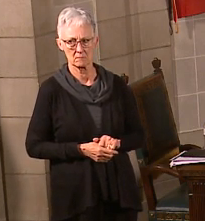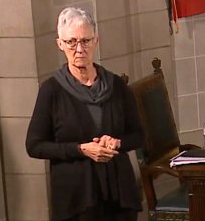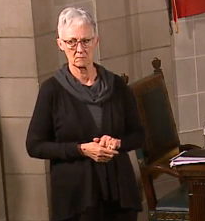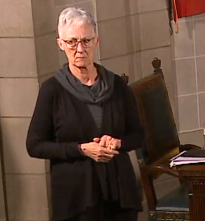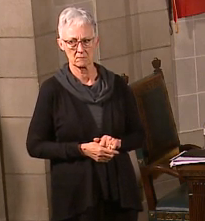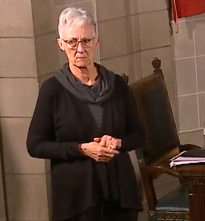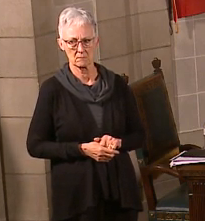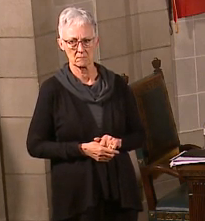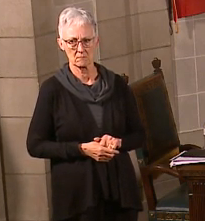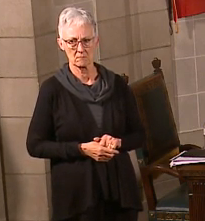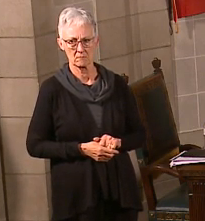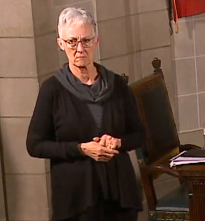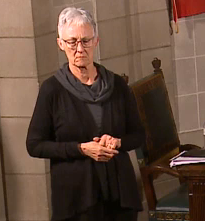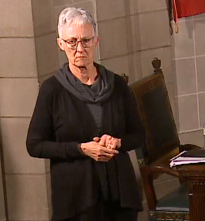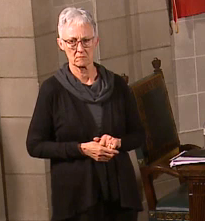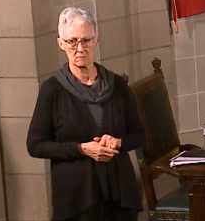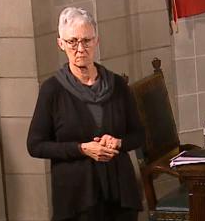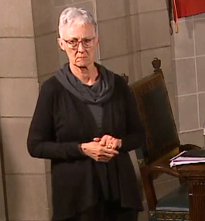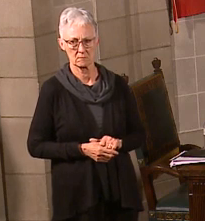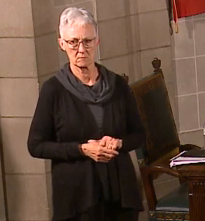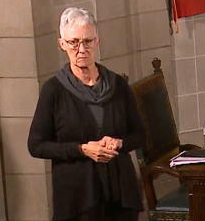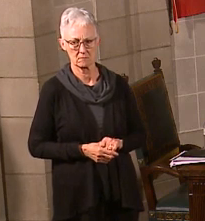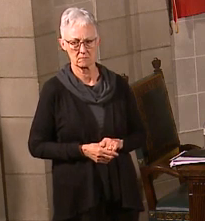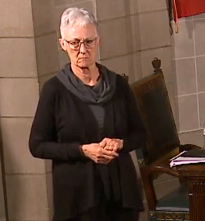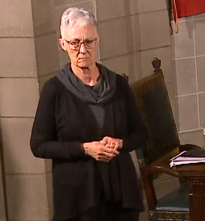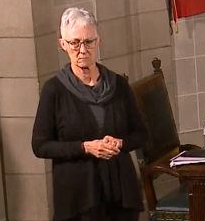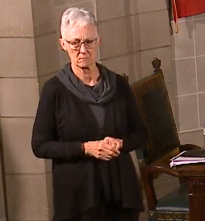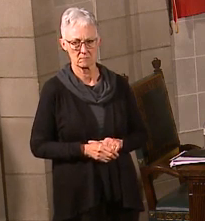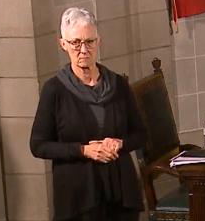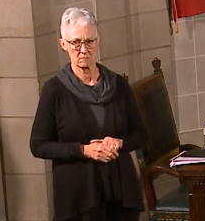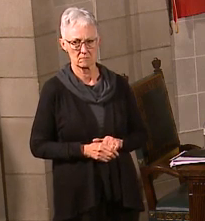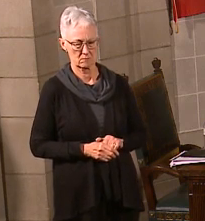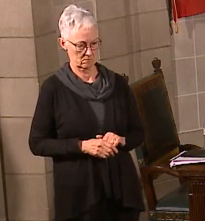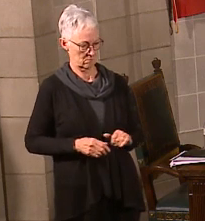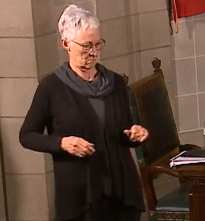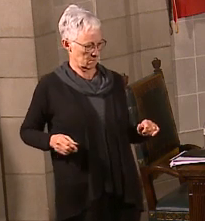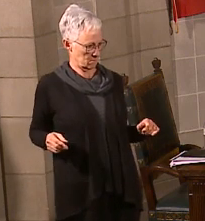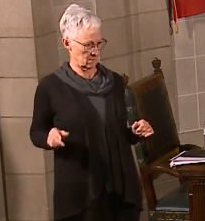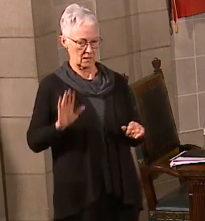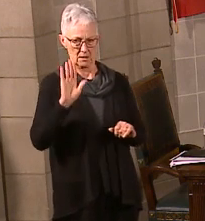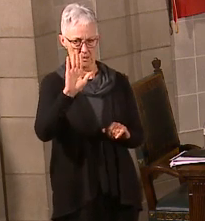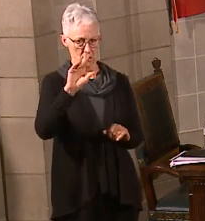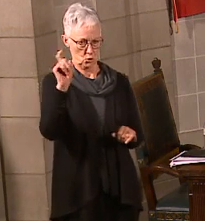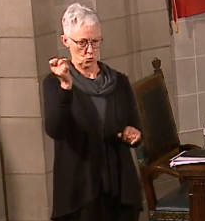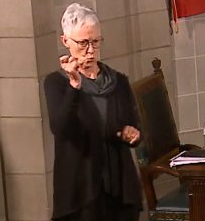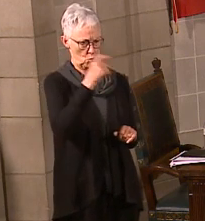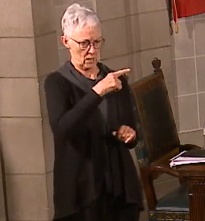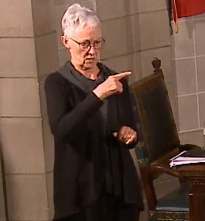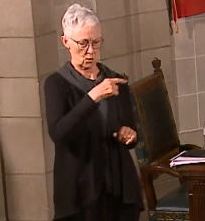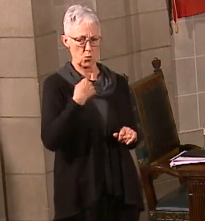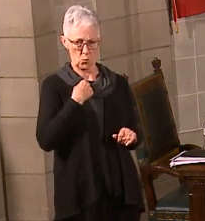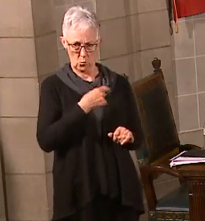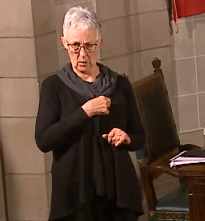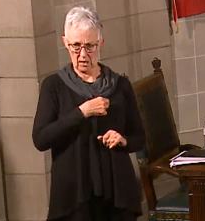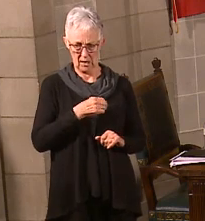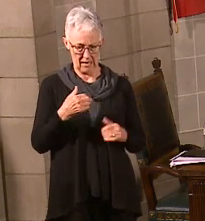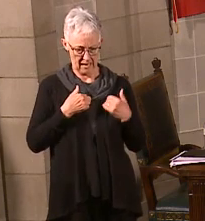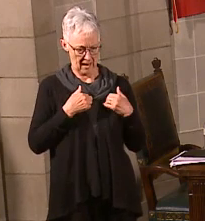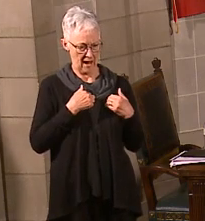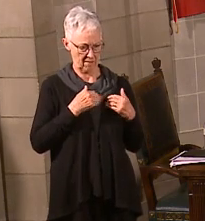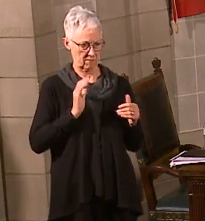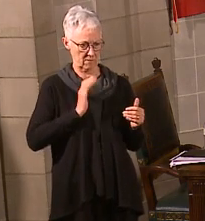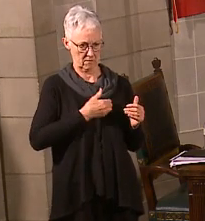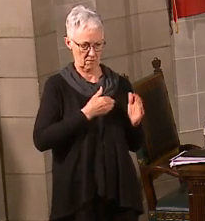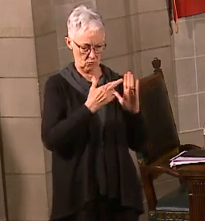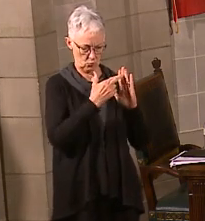Would this be something that you're willing to do to step over the 21 days in the DHM kind of thing? Well, again, we'll be collaborative with our federal partners.